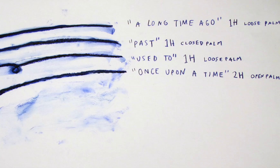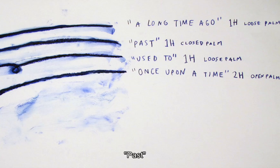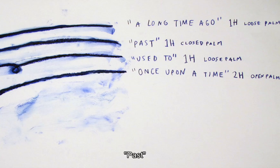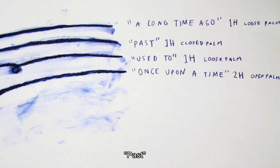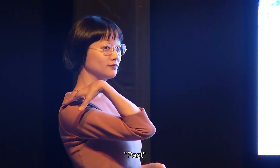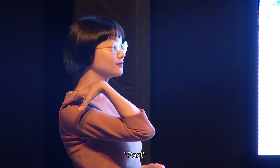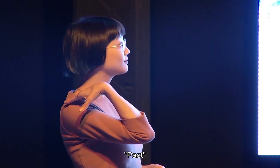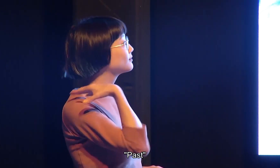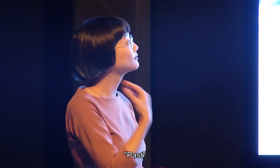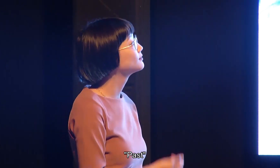Past.